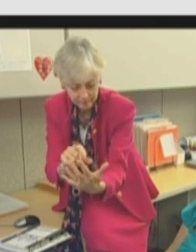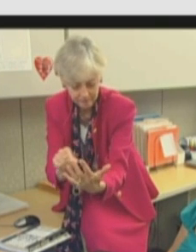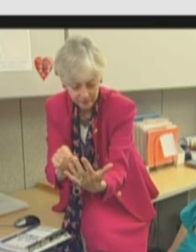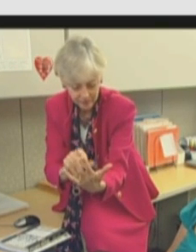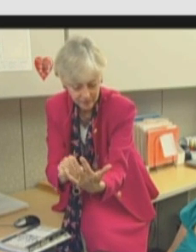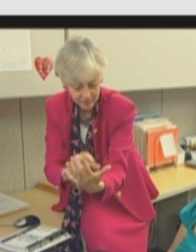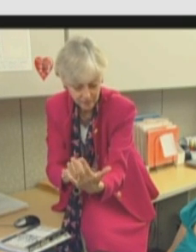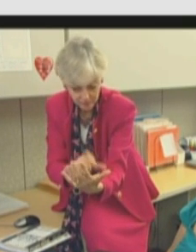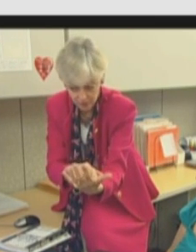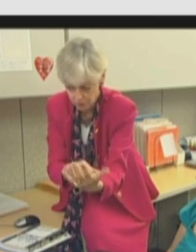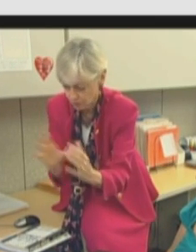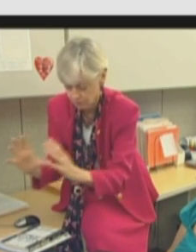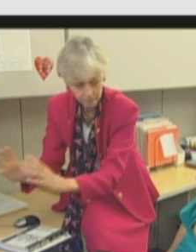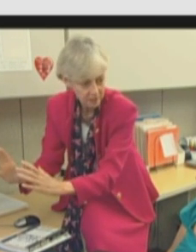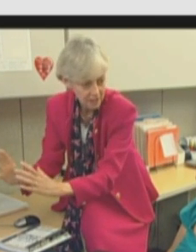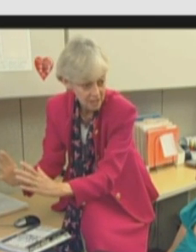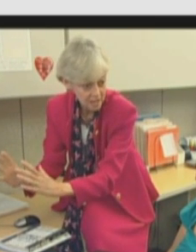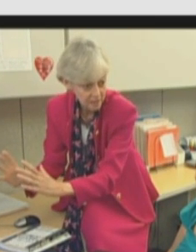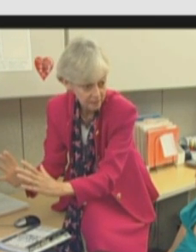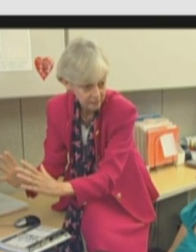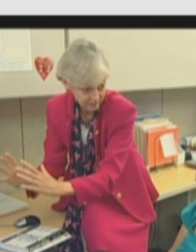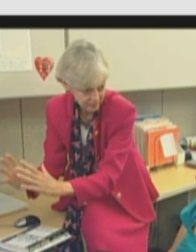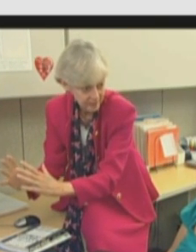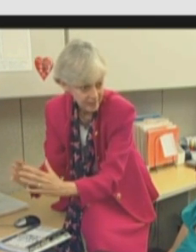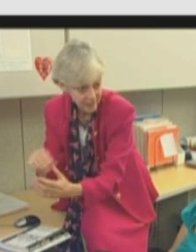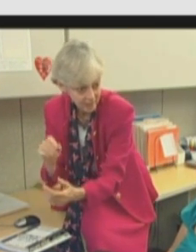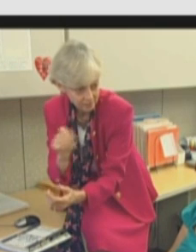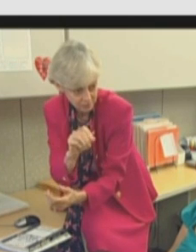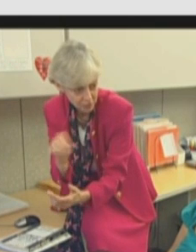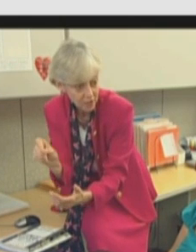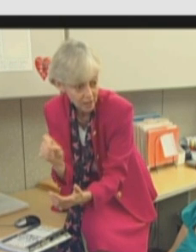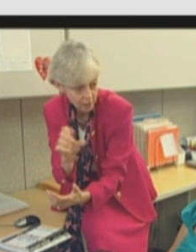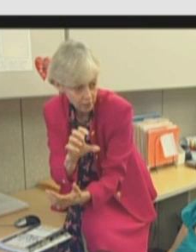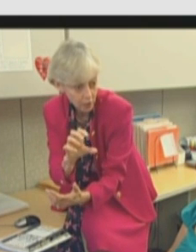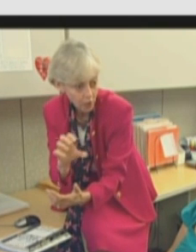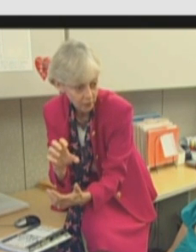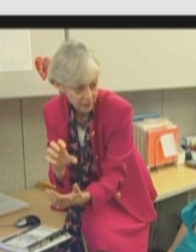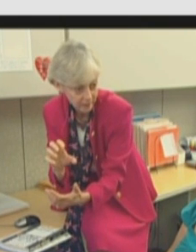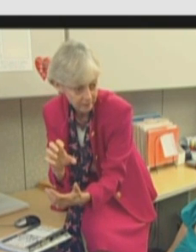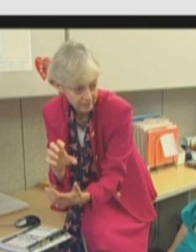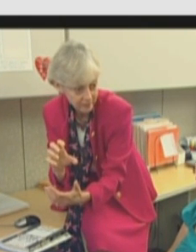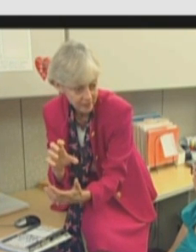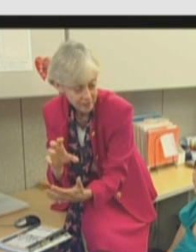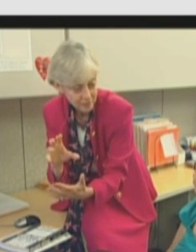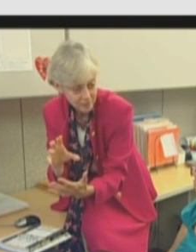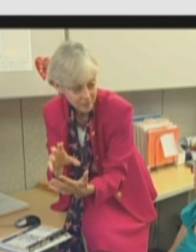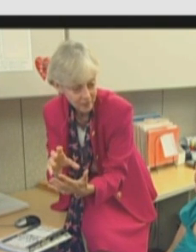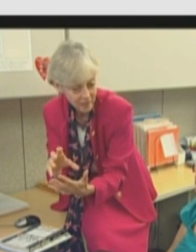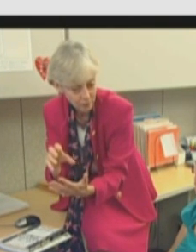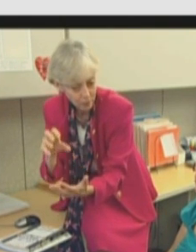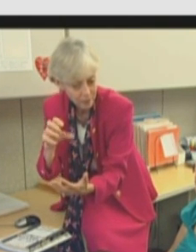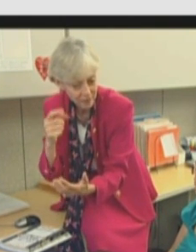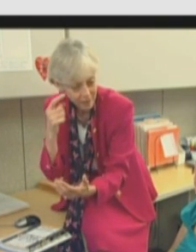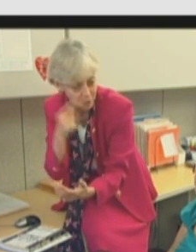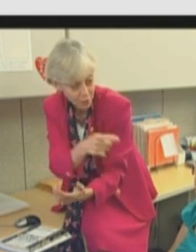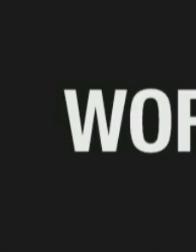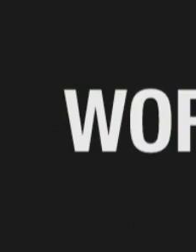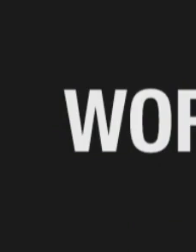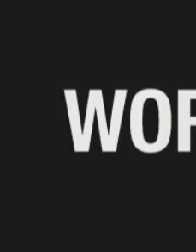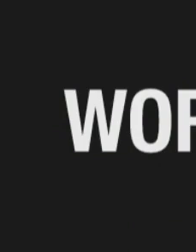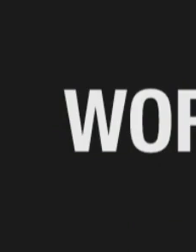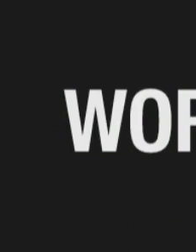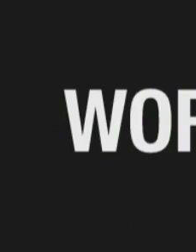need to be sure they understand what you want them to do, how to do it, when to come for help, where to get help.